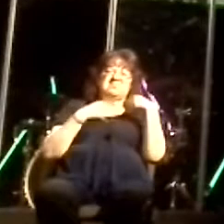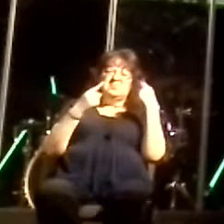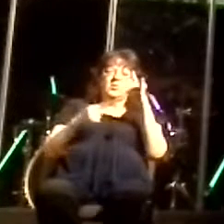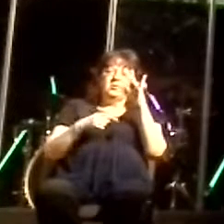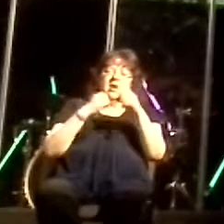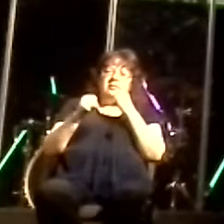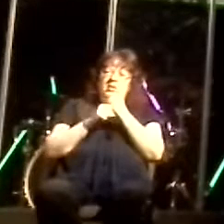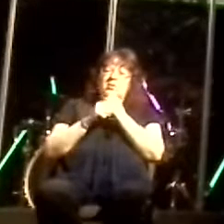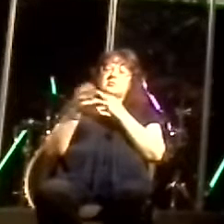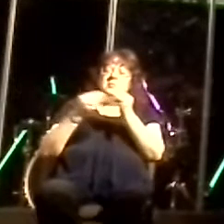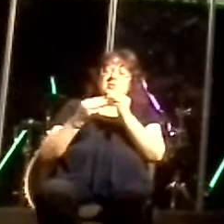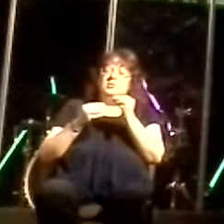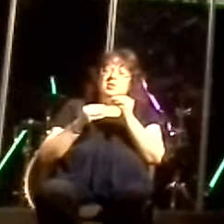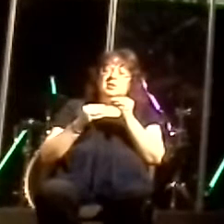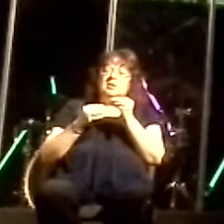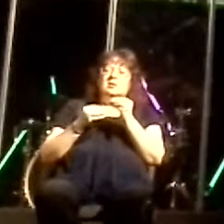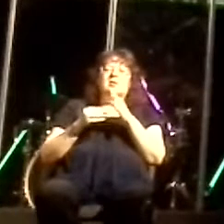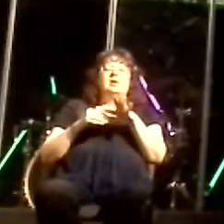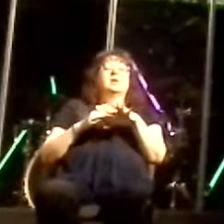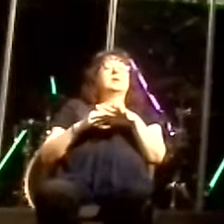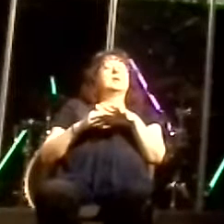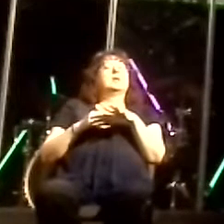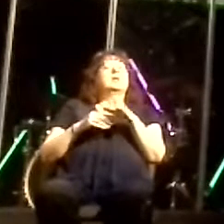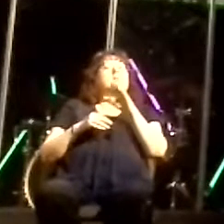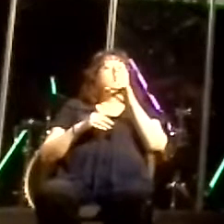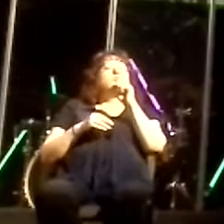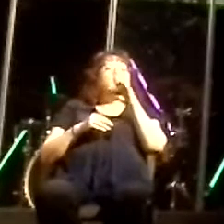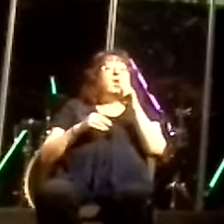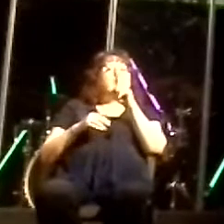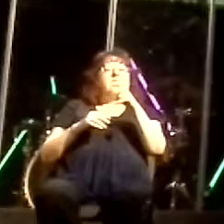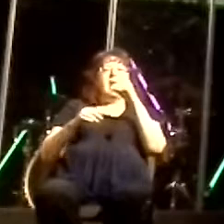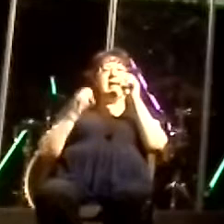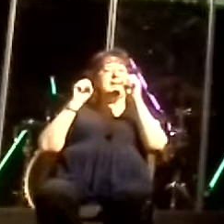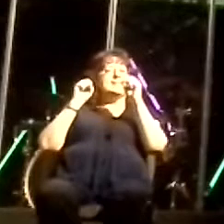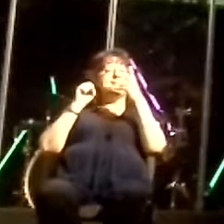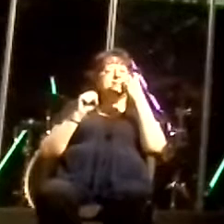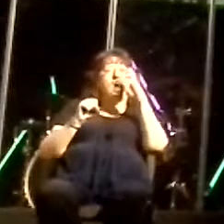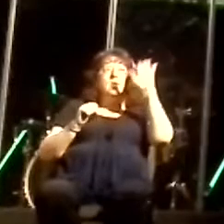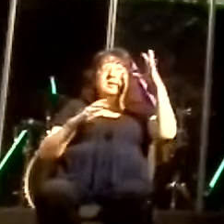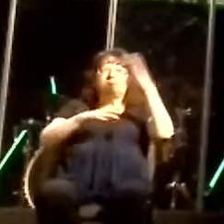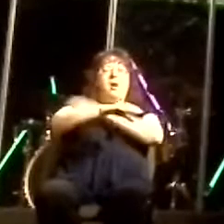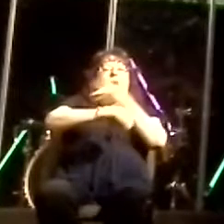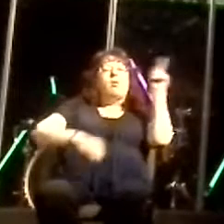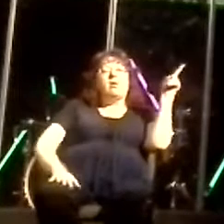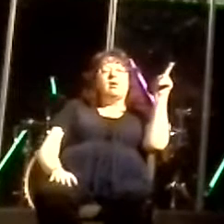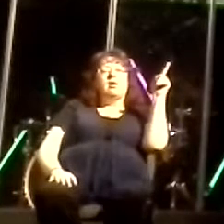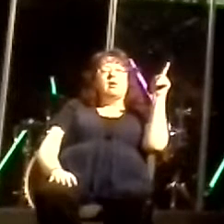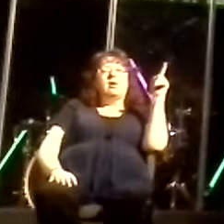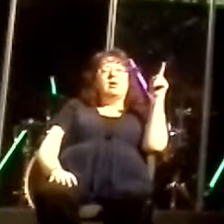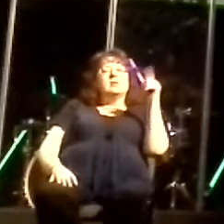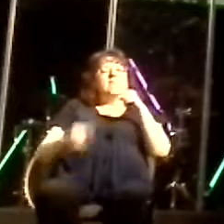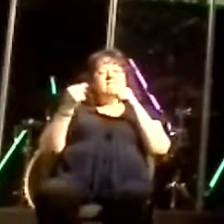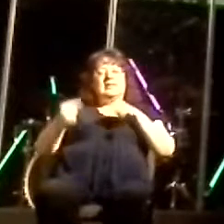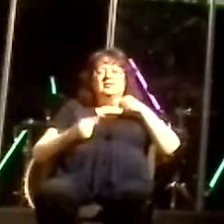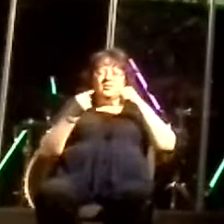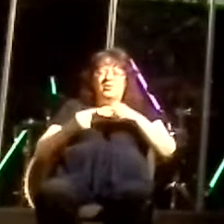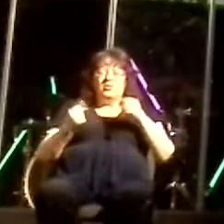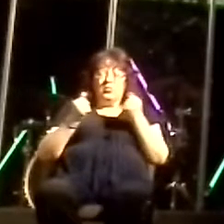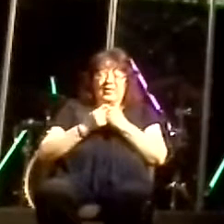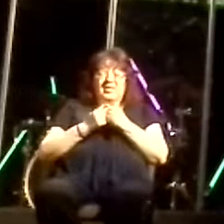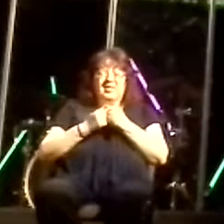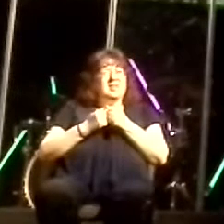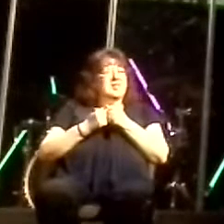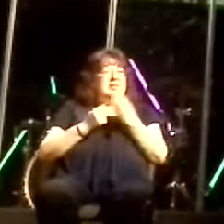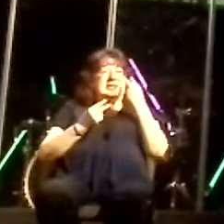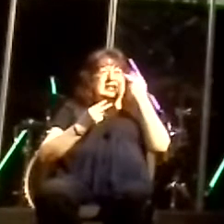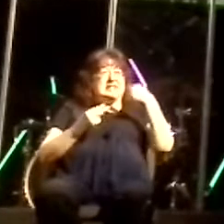25 years of ministry, I have found that very, very rarely do they doubt God's power. They just struggle with,